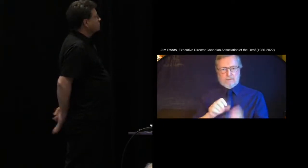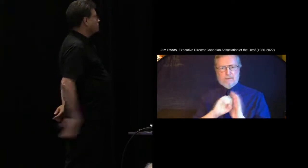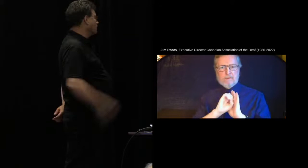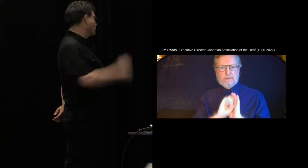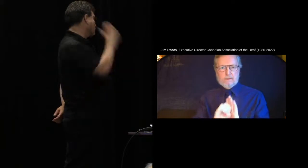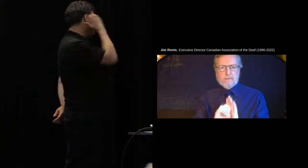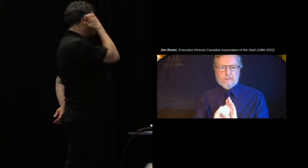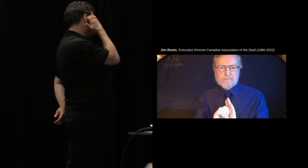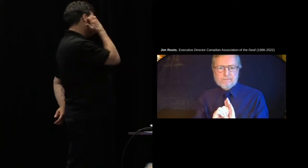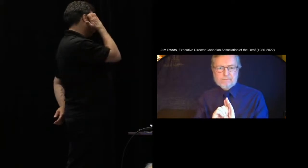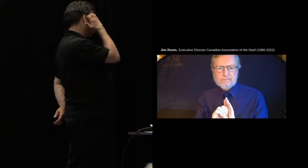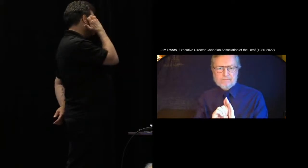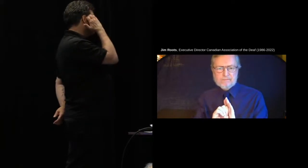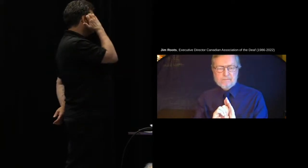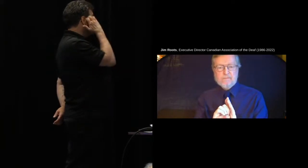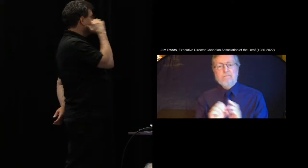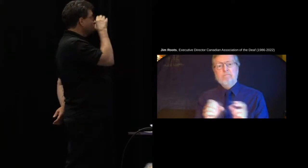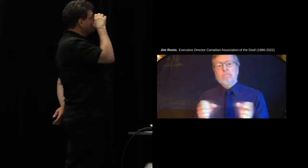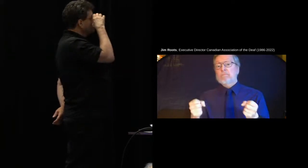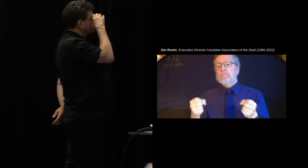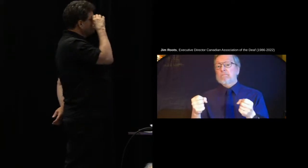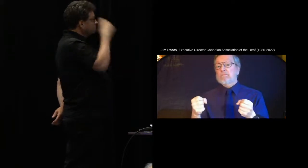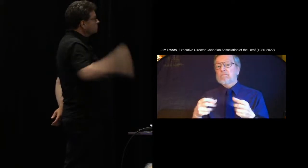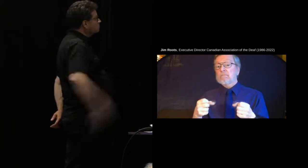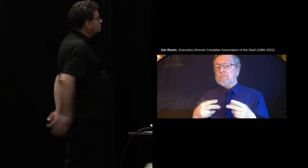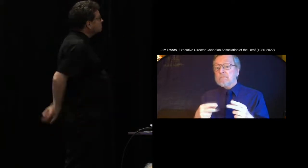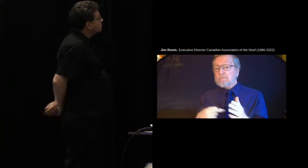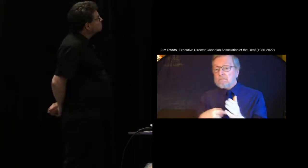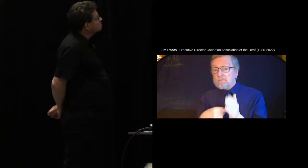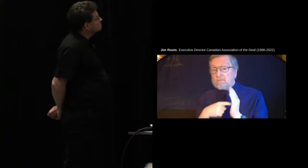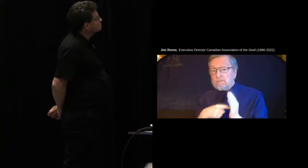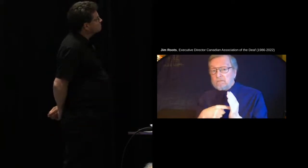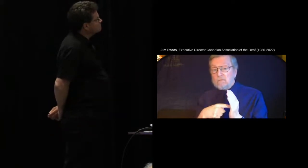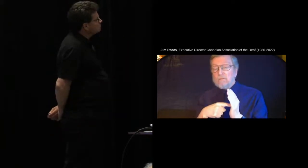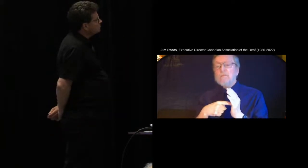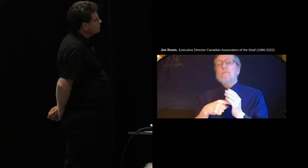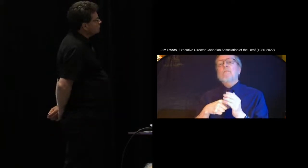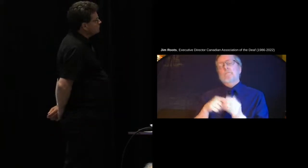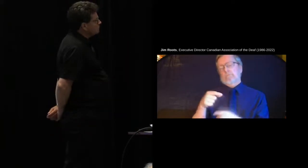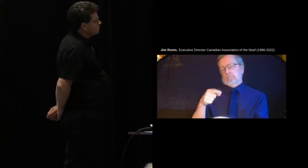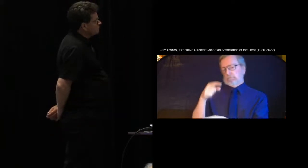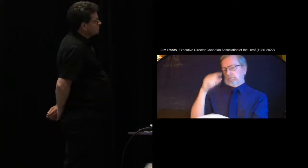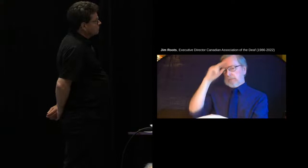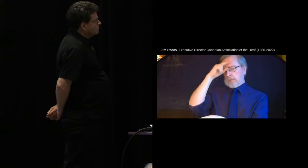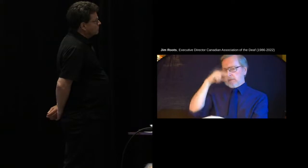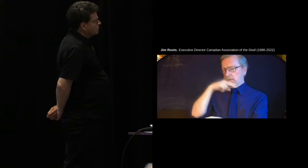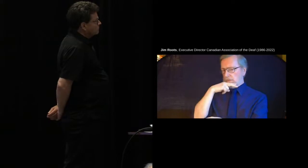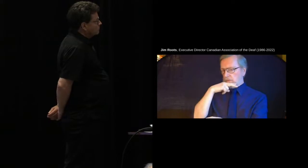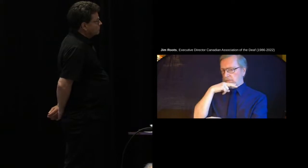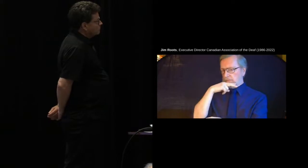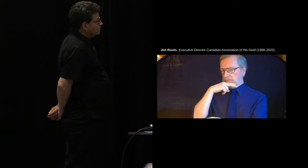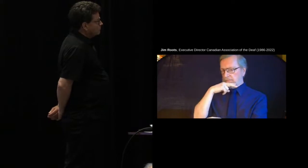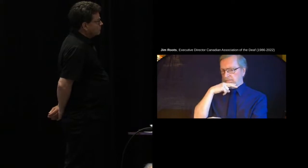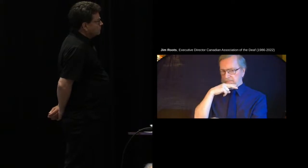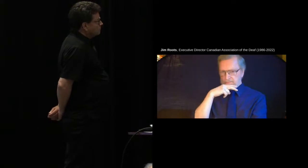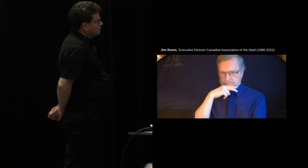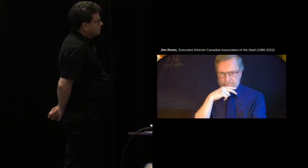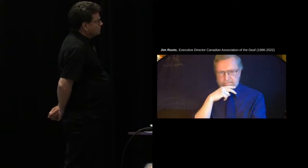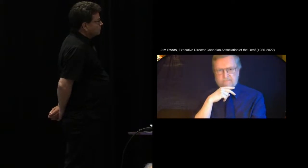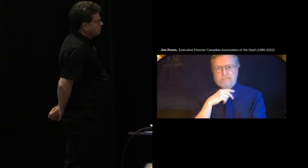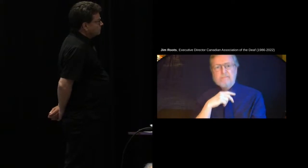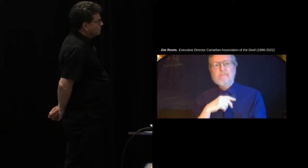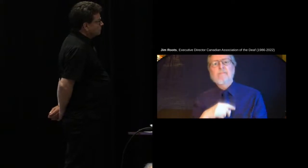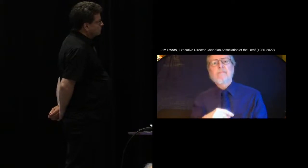has been because of Henry's example. The requirement closed captioning was